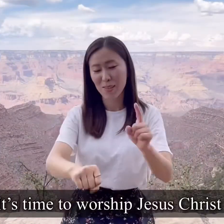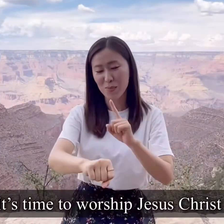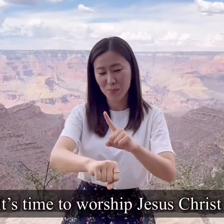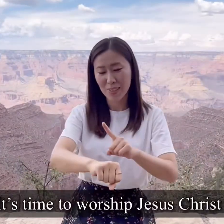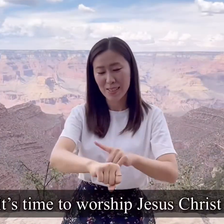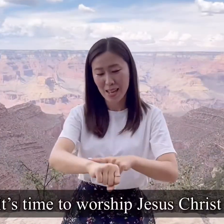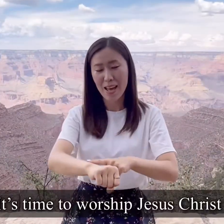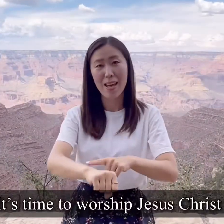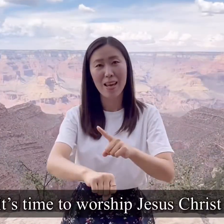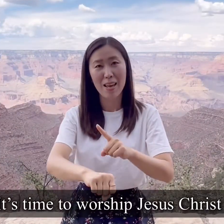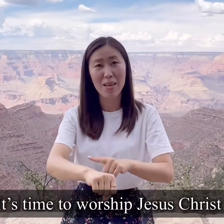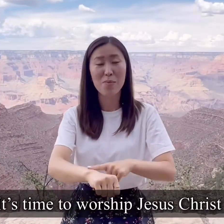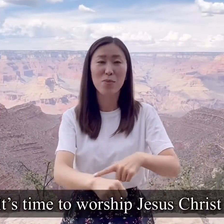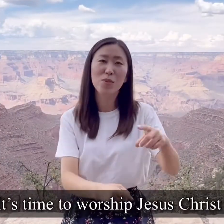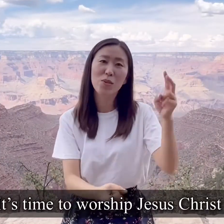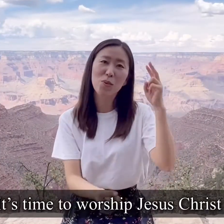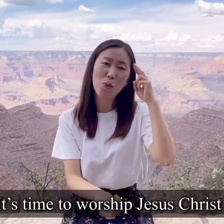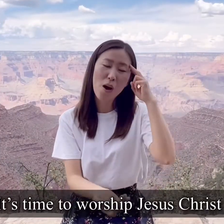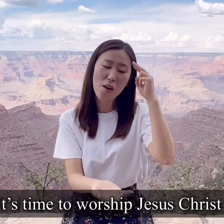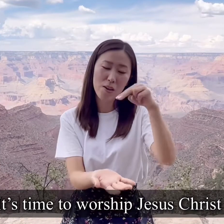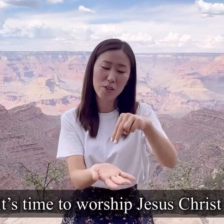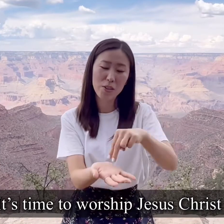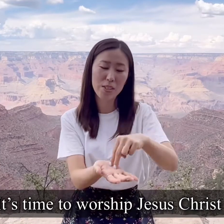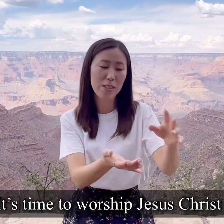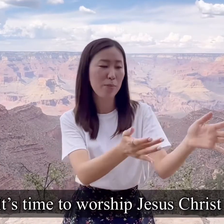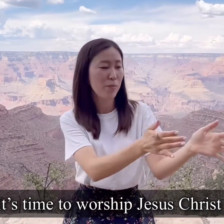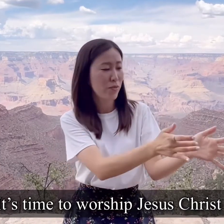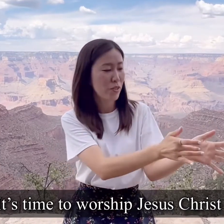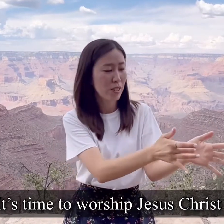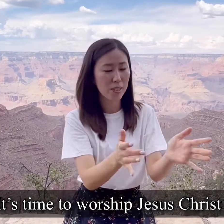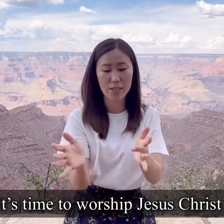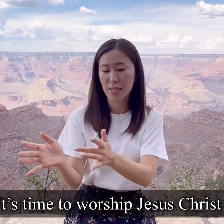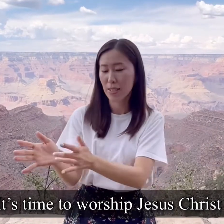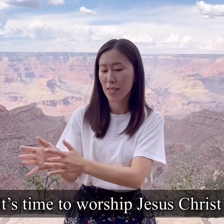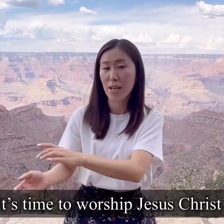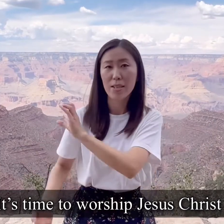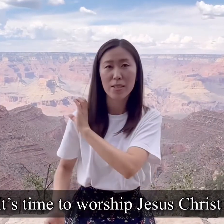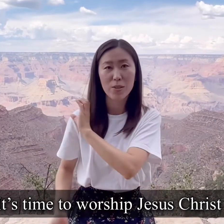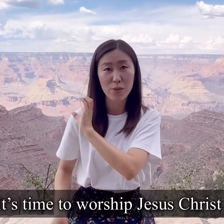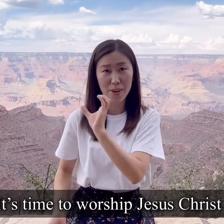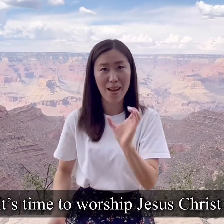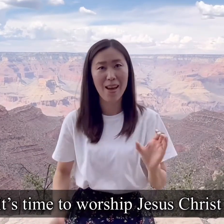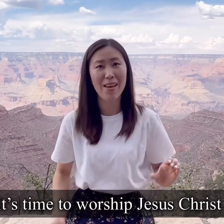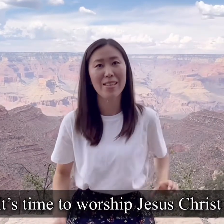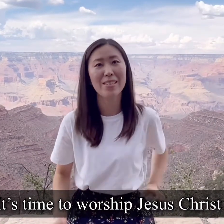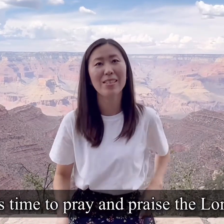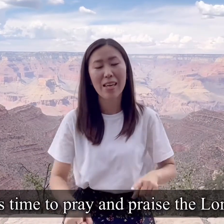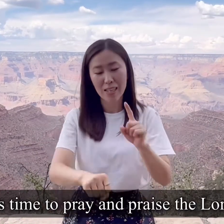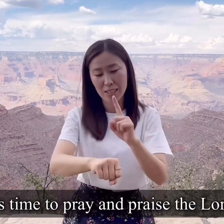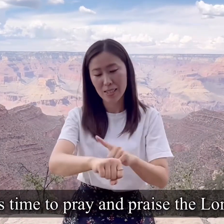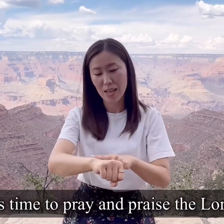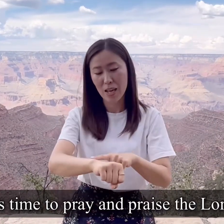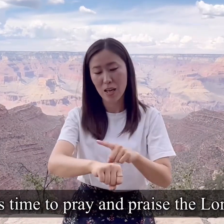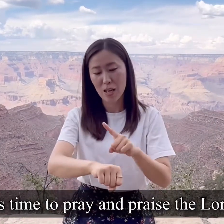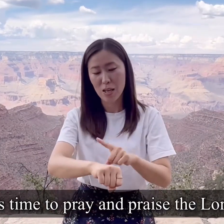It's time to worship Jesus Christ. It's time